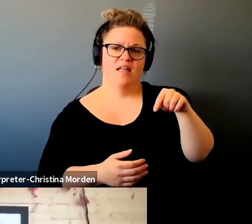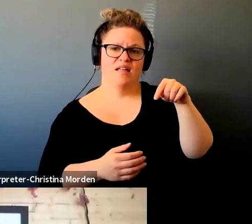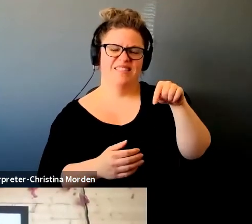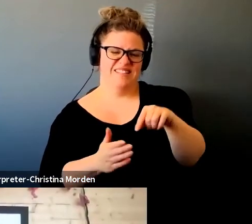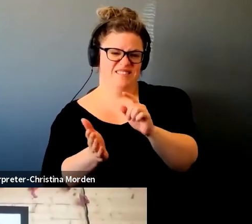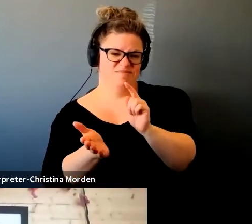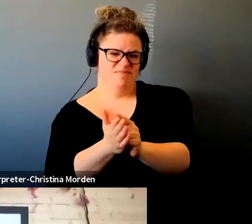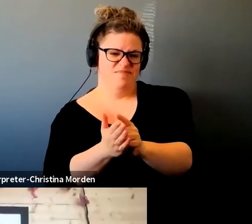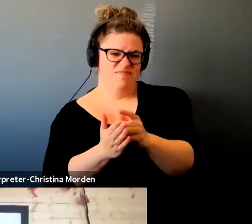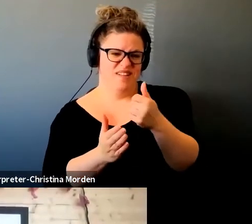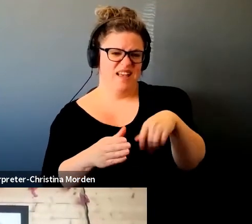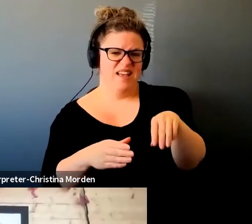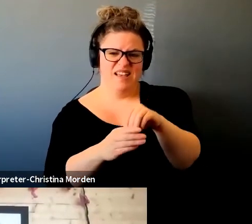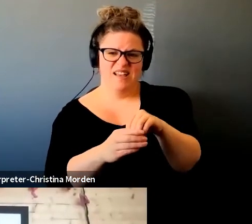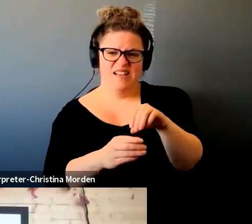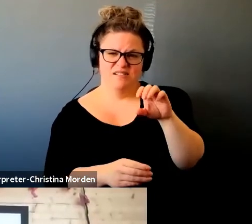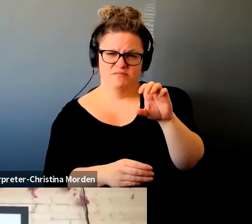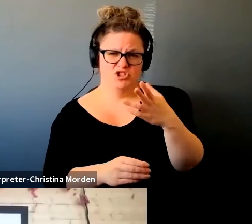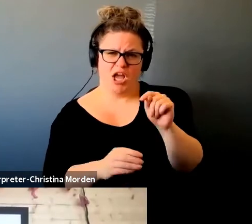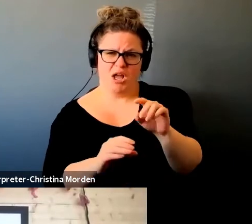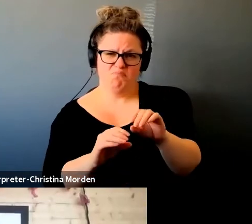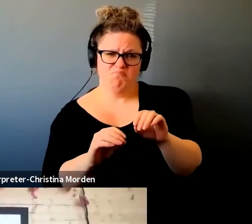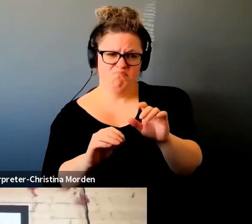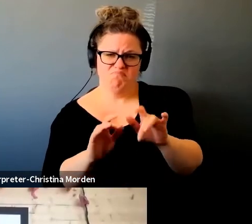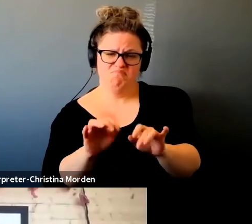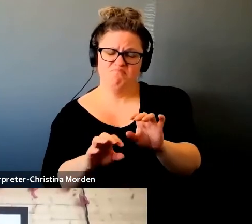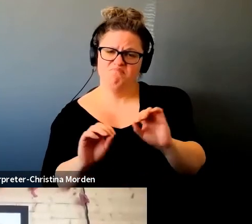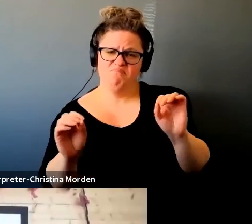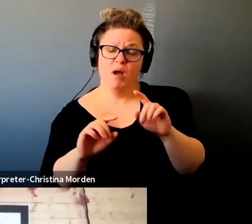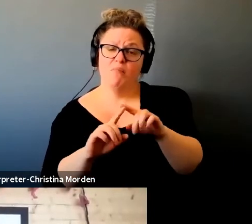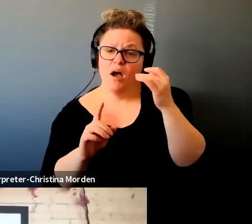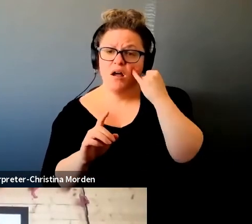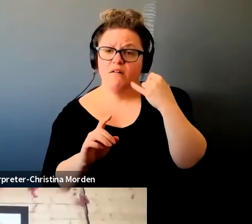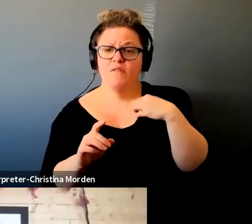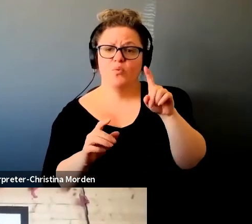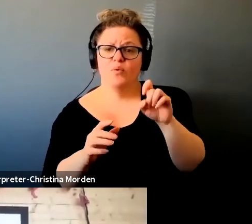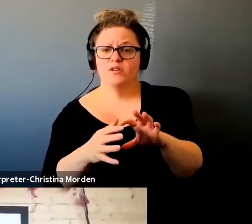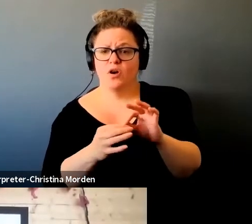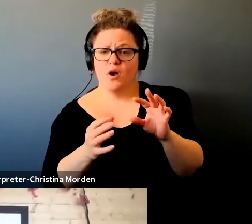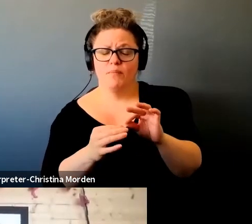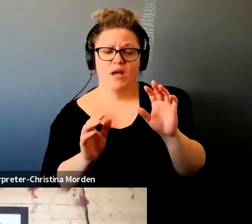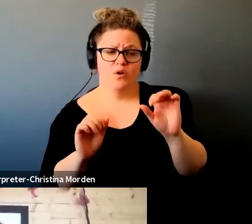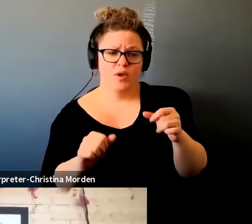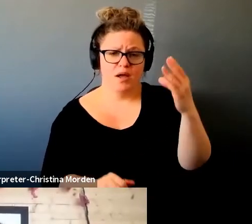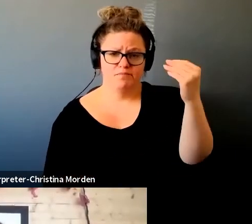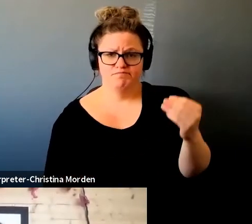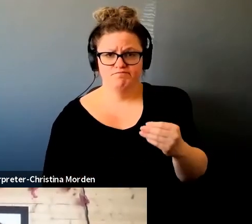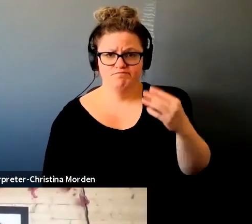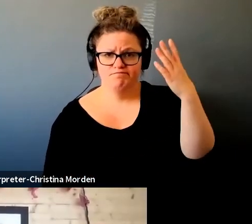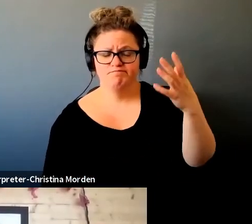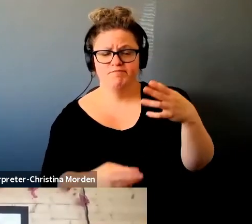but if anyone has any comments or questions, feel free to turn your video on, unmute yourself, write in the